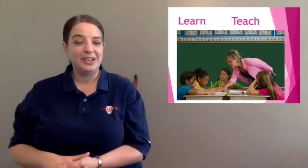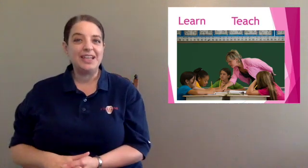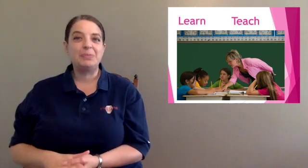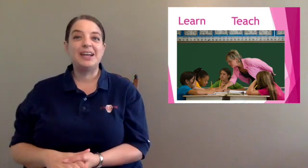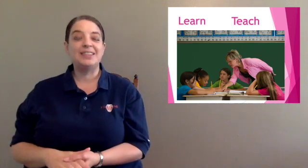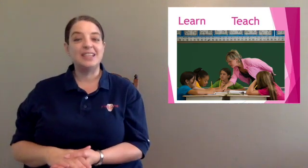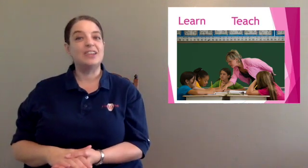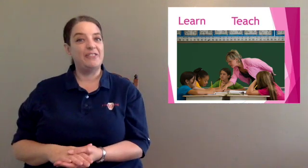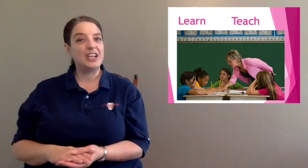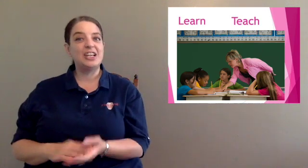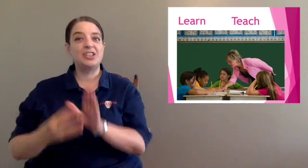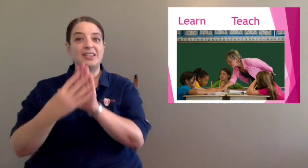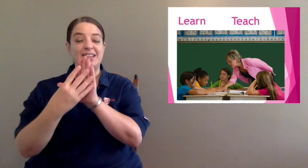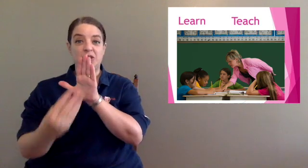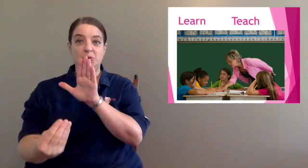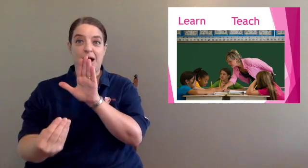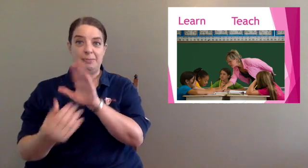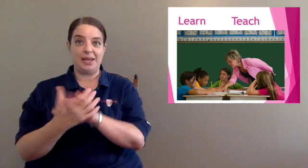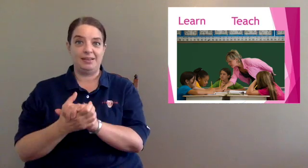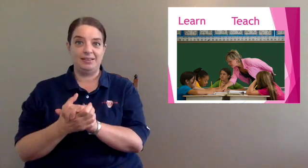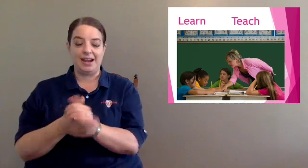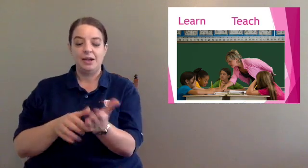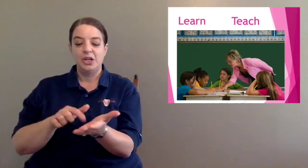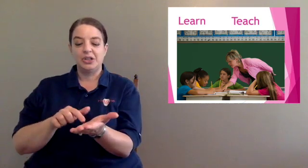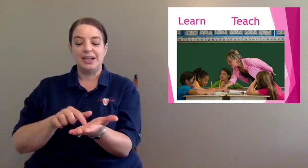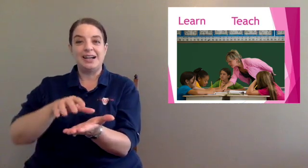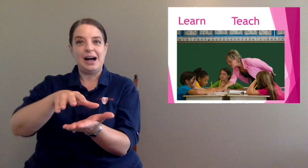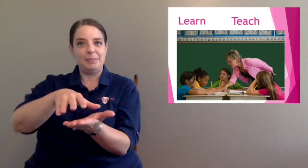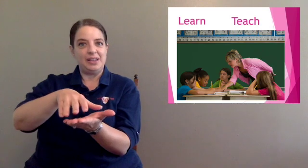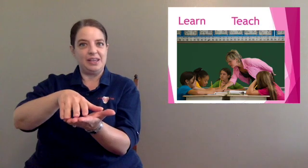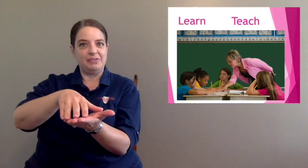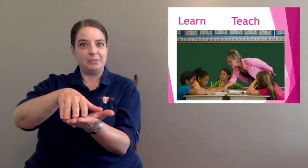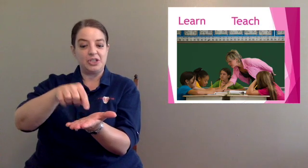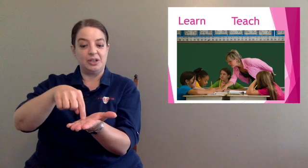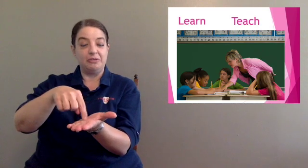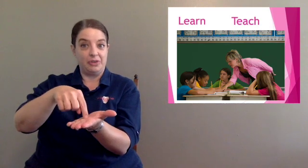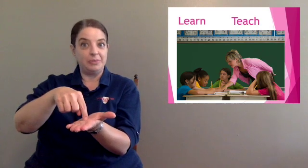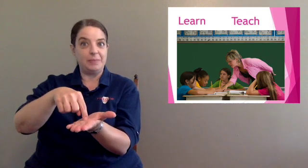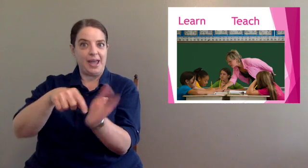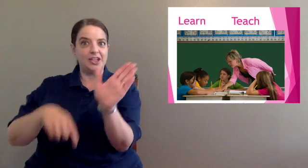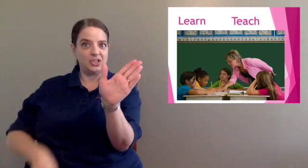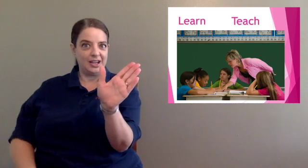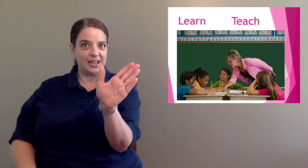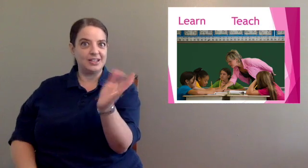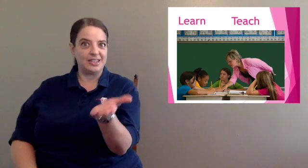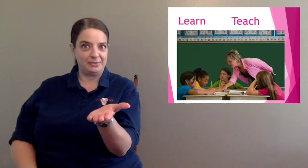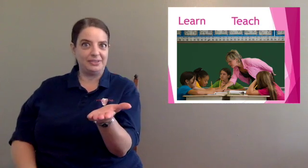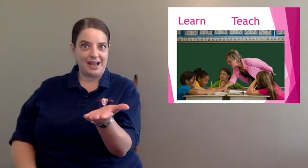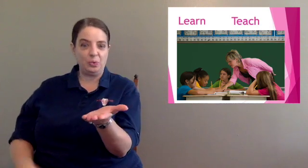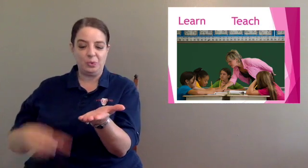it's because it's a variation on the sign to copy, right? You're going to copy the information from the page. Again, it's that flat, weak